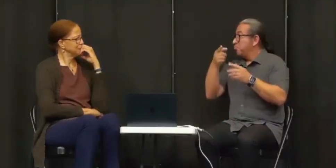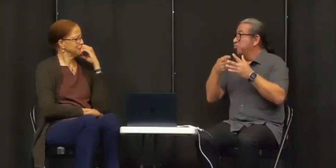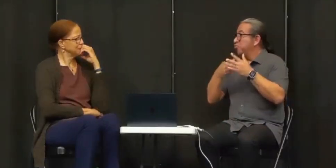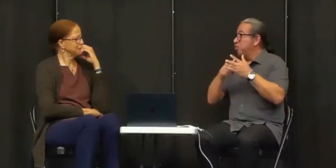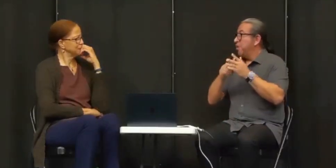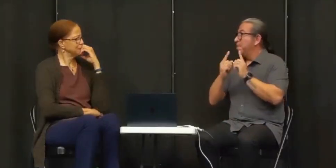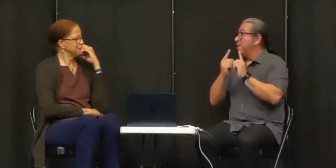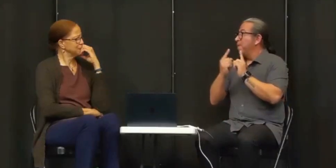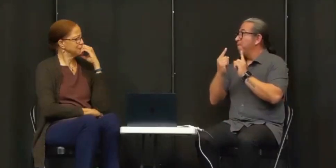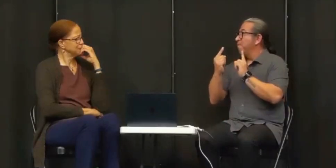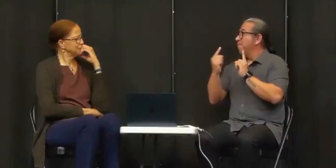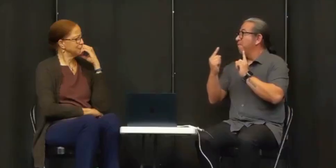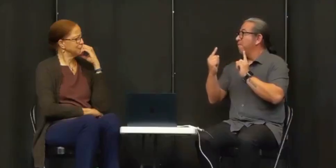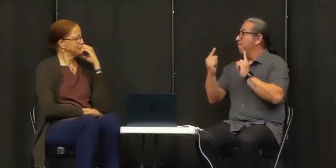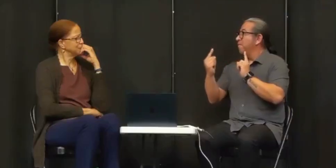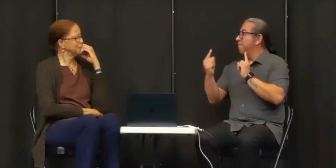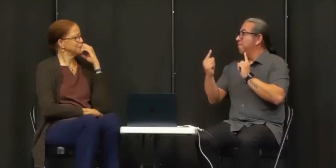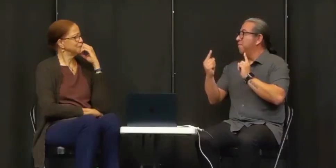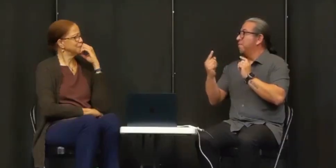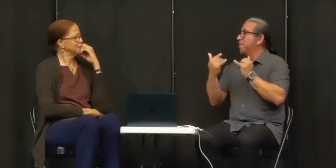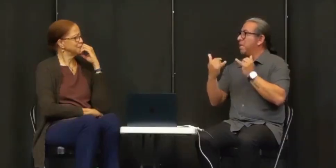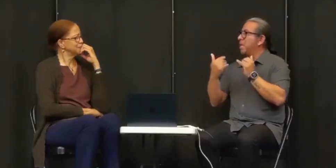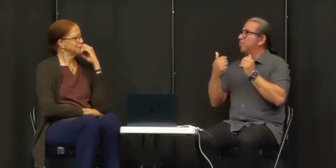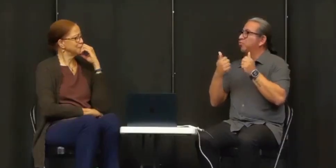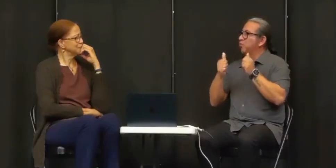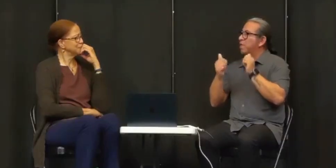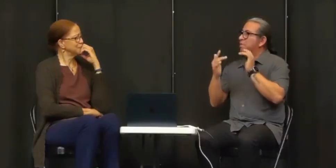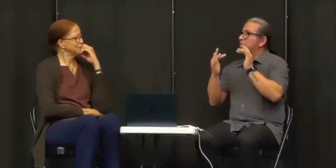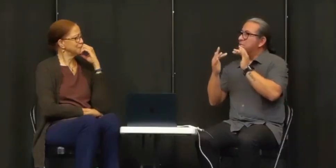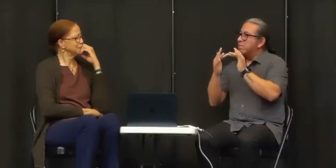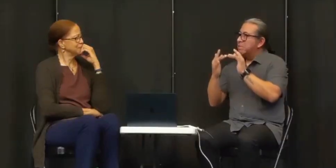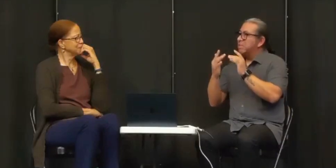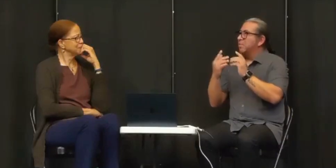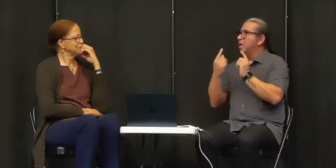really. My father starting to step back.